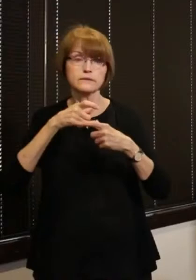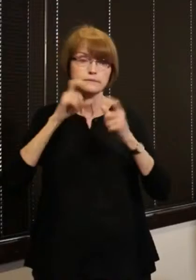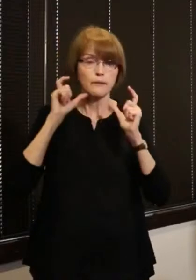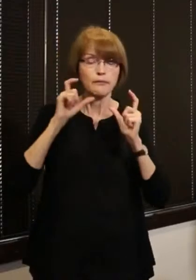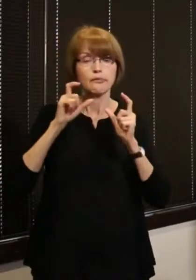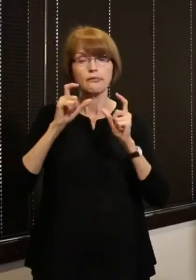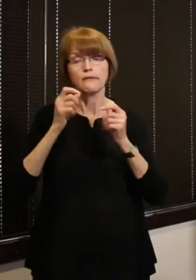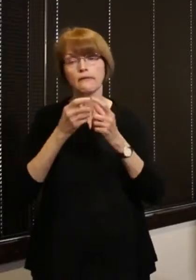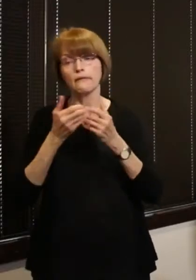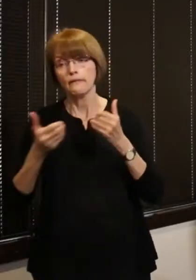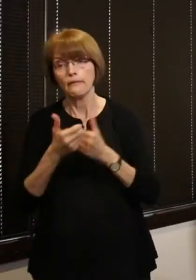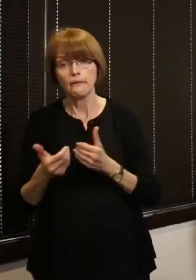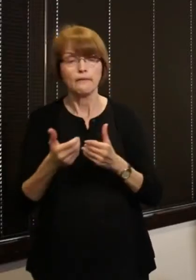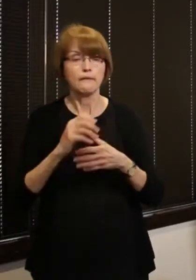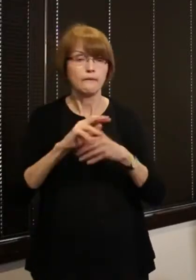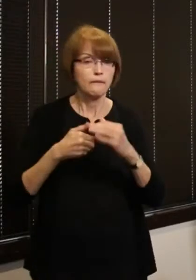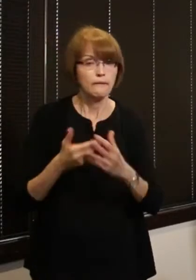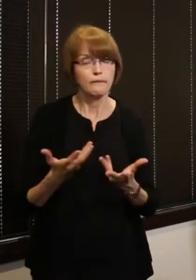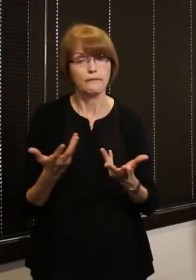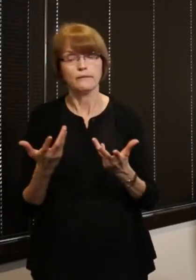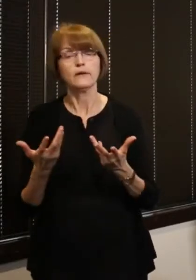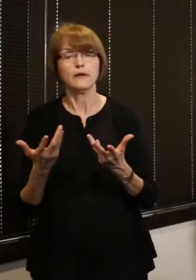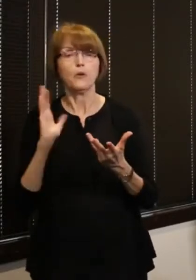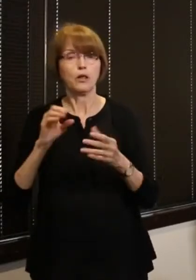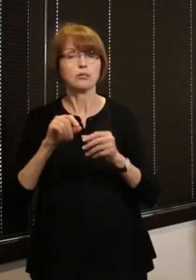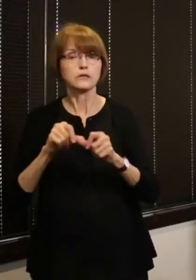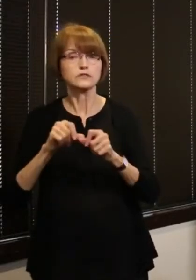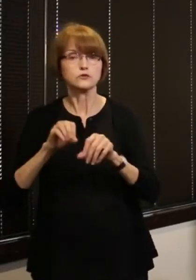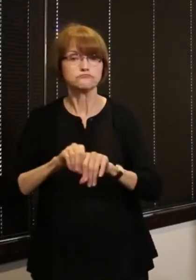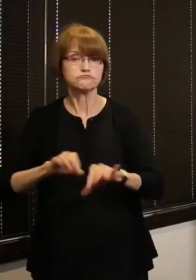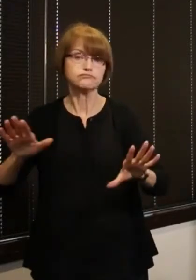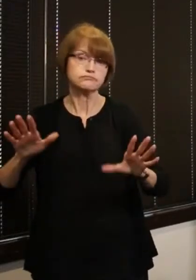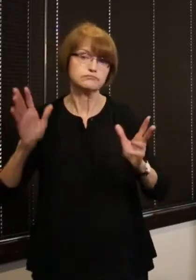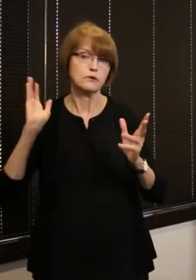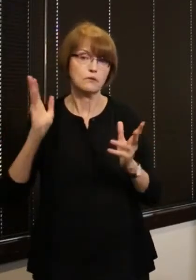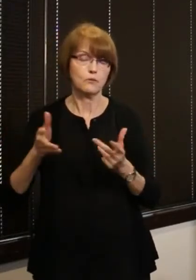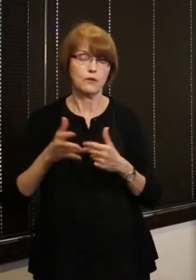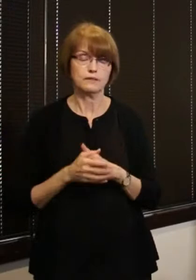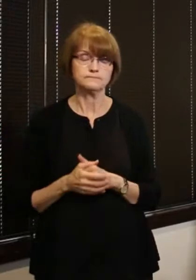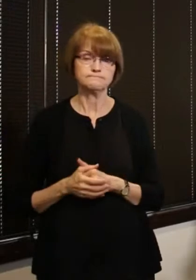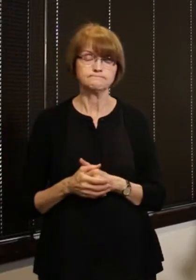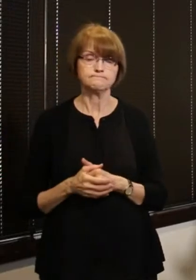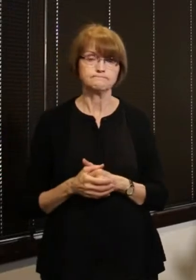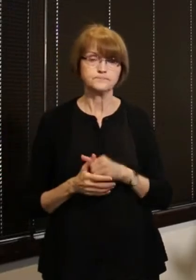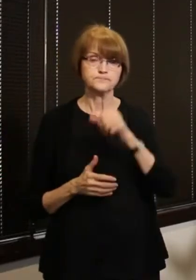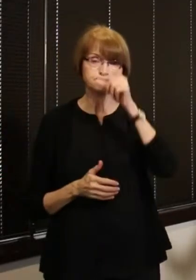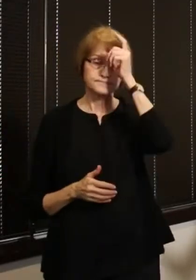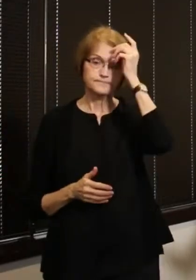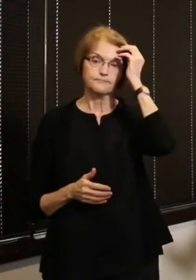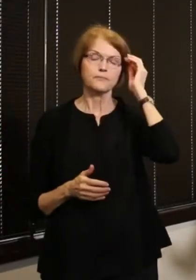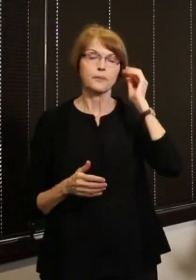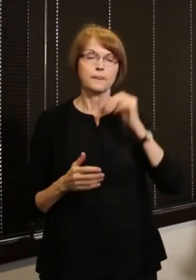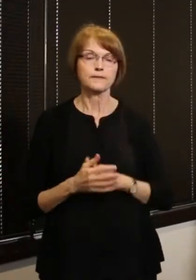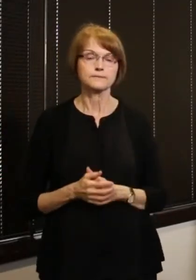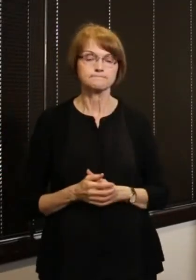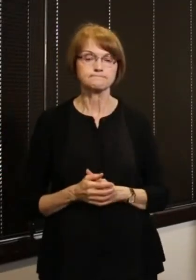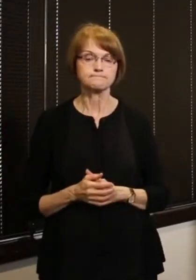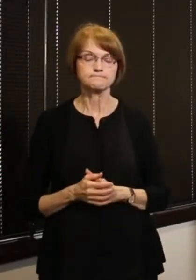evidence-based, easy things to do, like mask wearing, social distancing, and not being in large crowds.